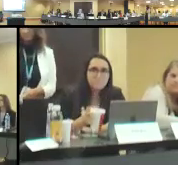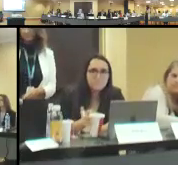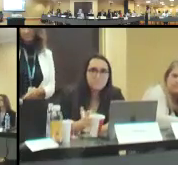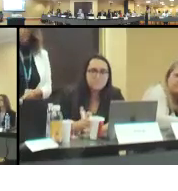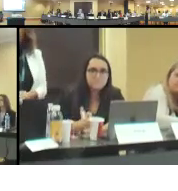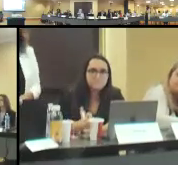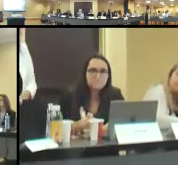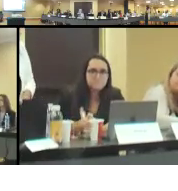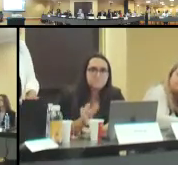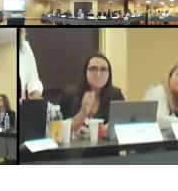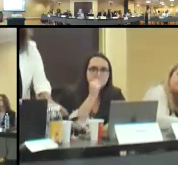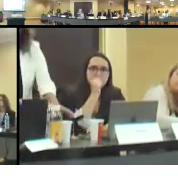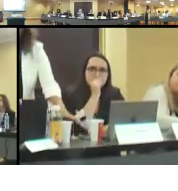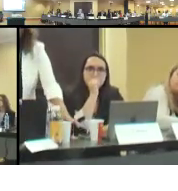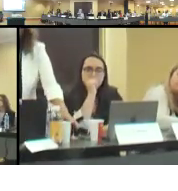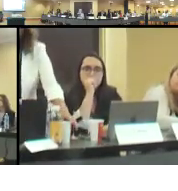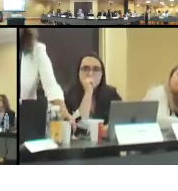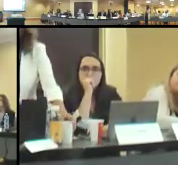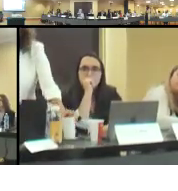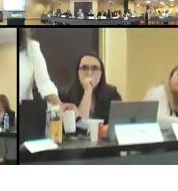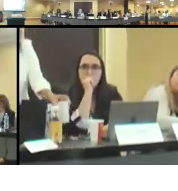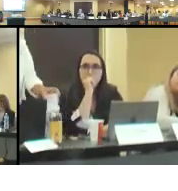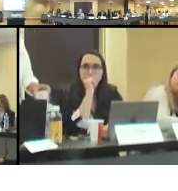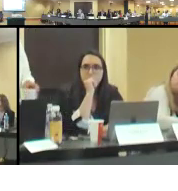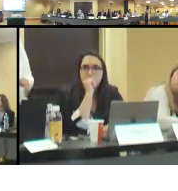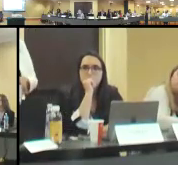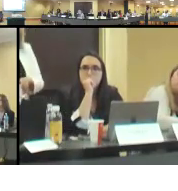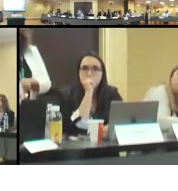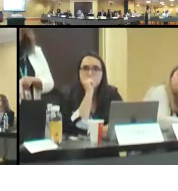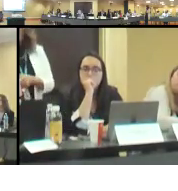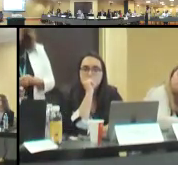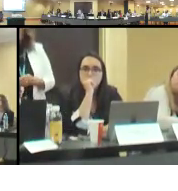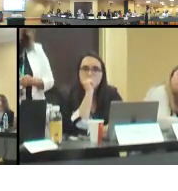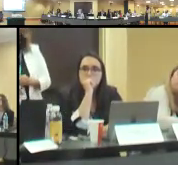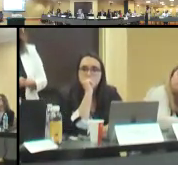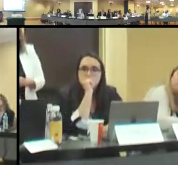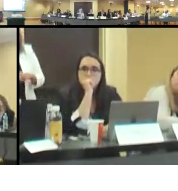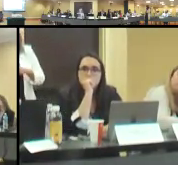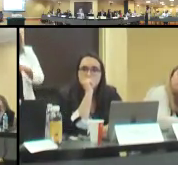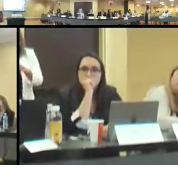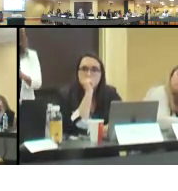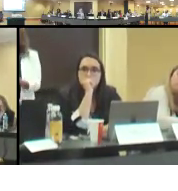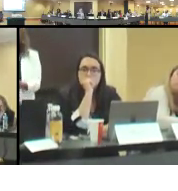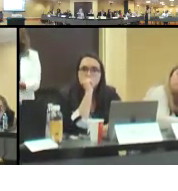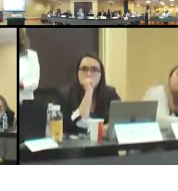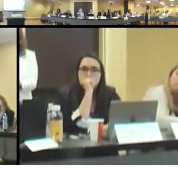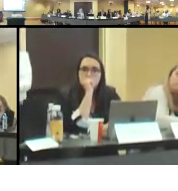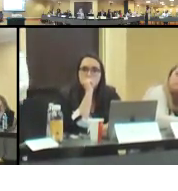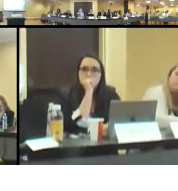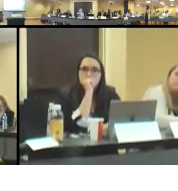like we just keep kicking the can because we can't agree on a solution. And right